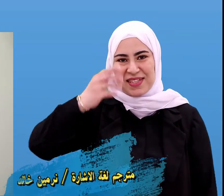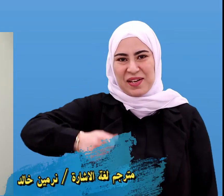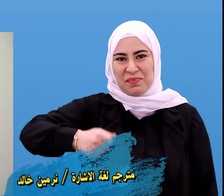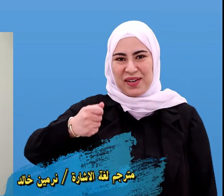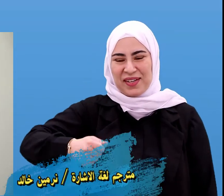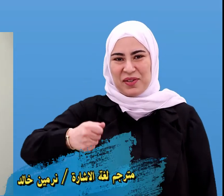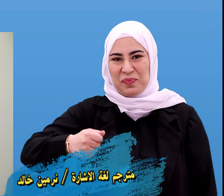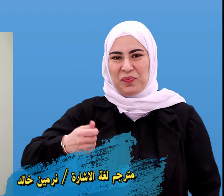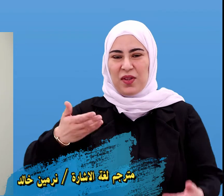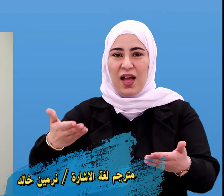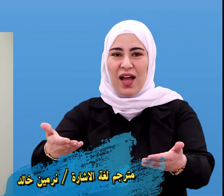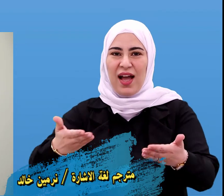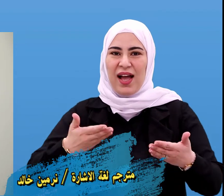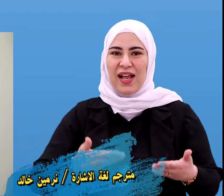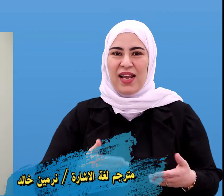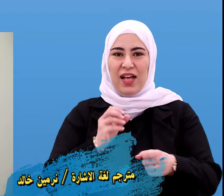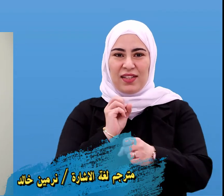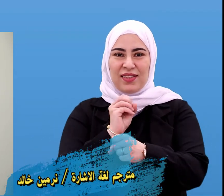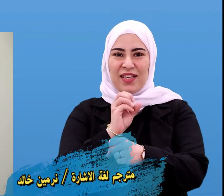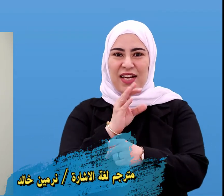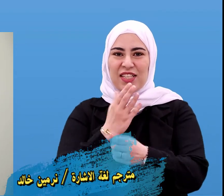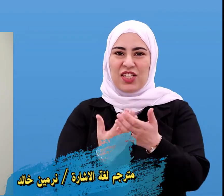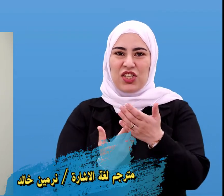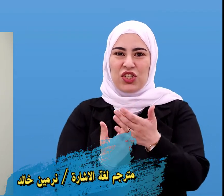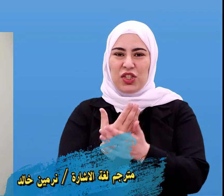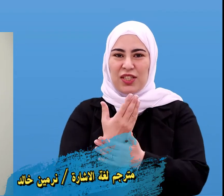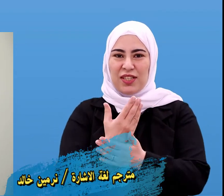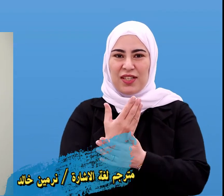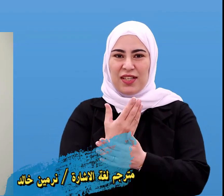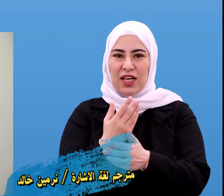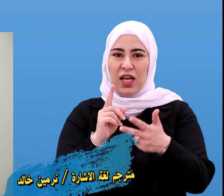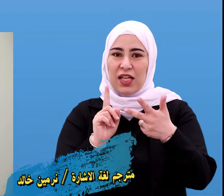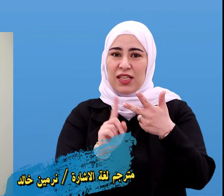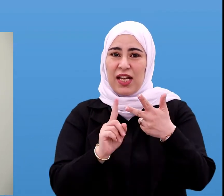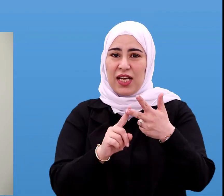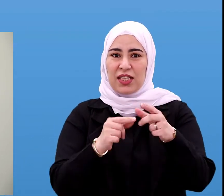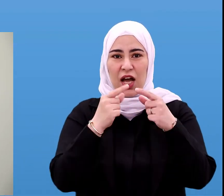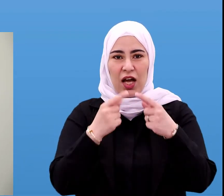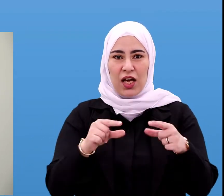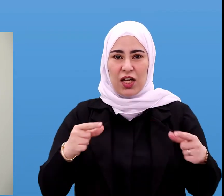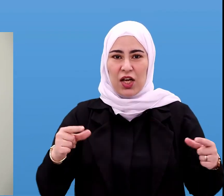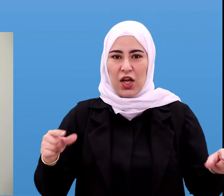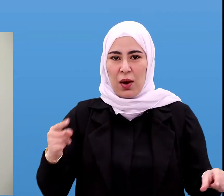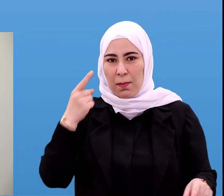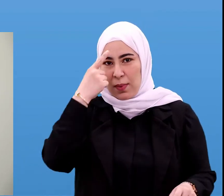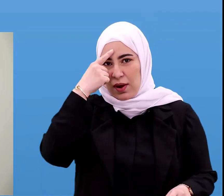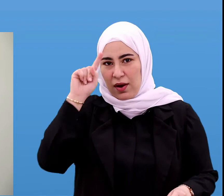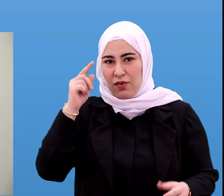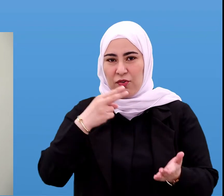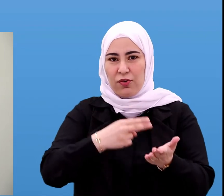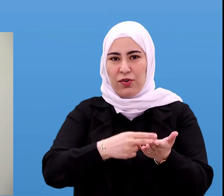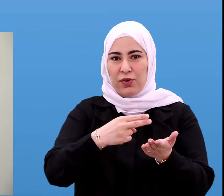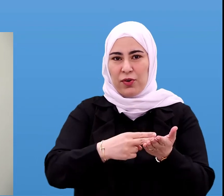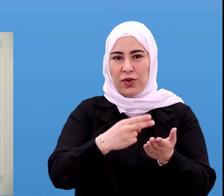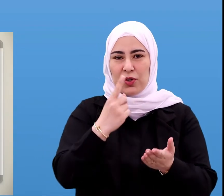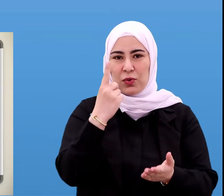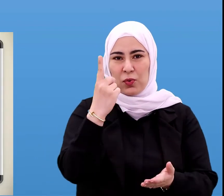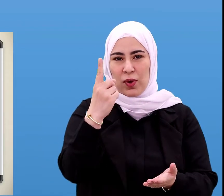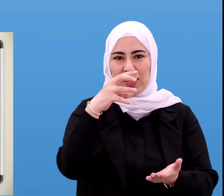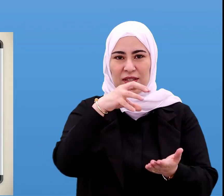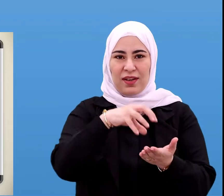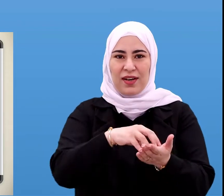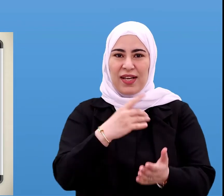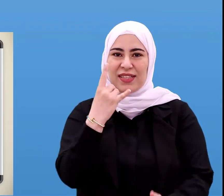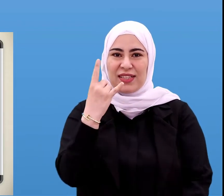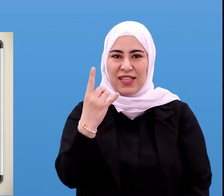Assalamu alaikum. Welcome to a new episode. Episode 3, Grammar for Unit 1, Grade 10. In